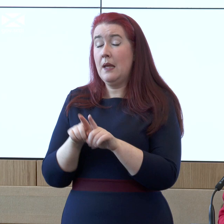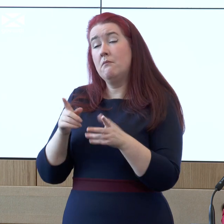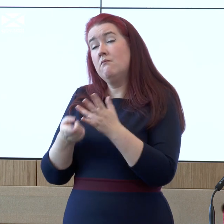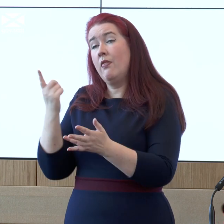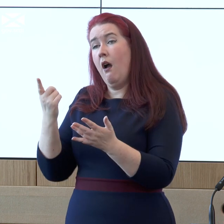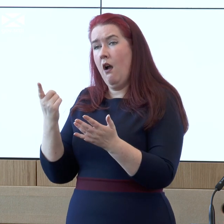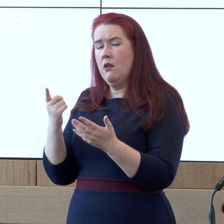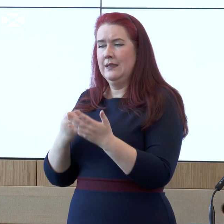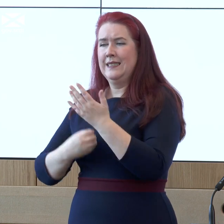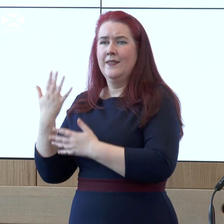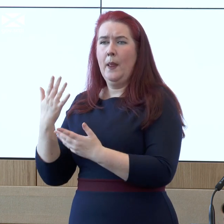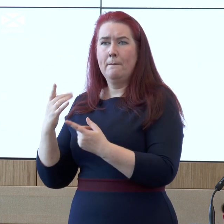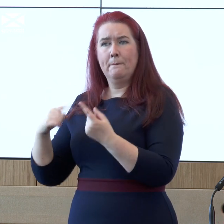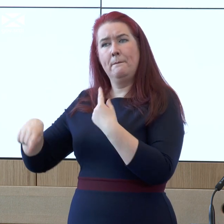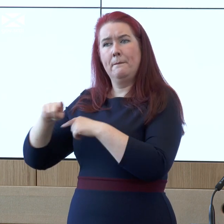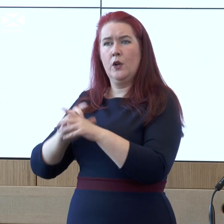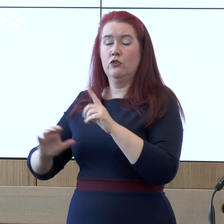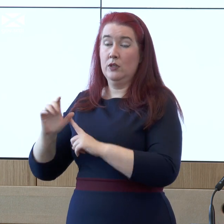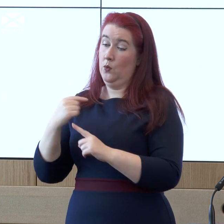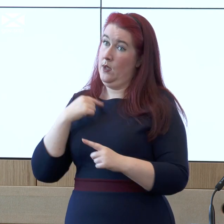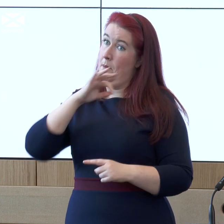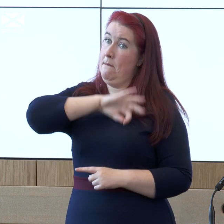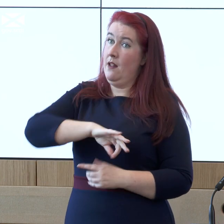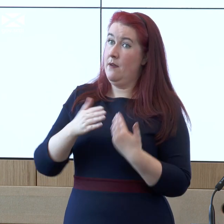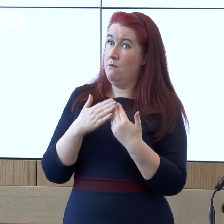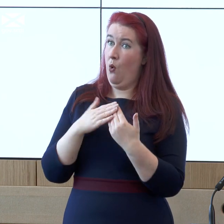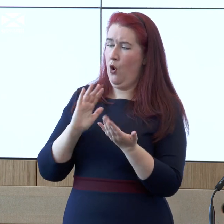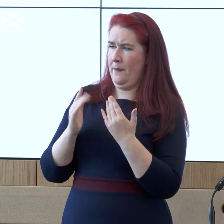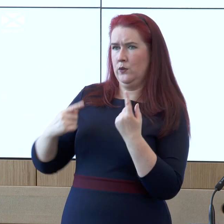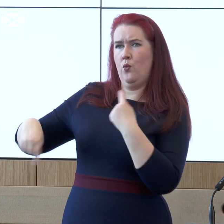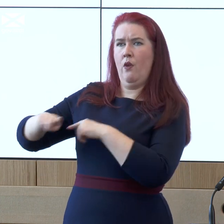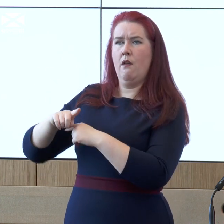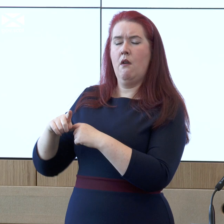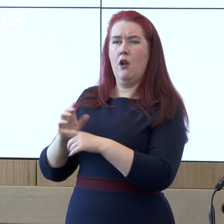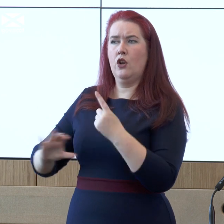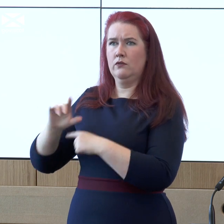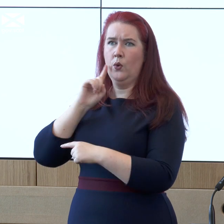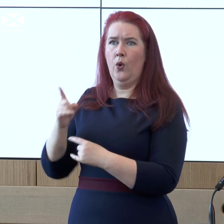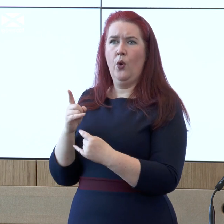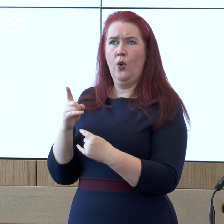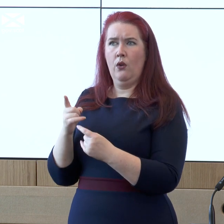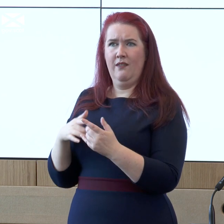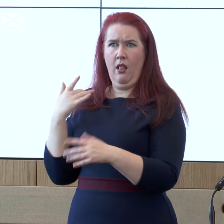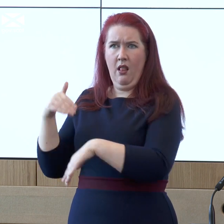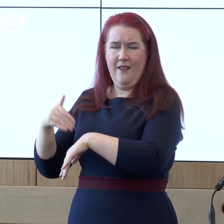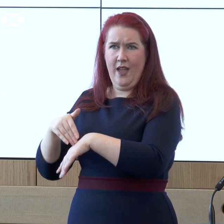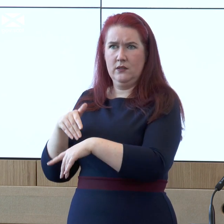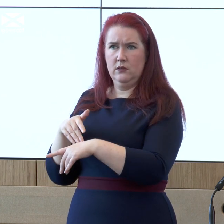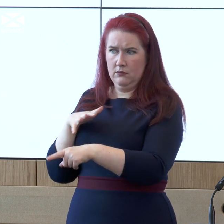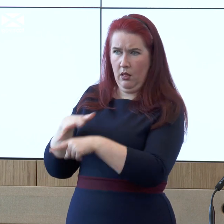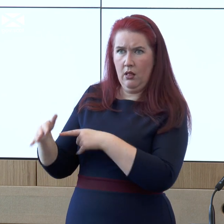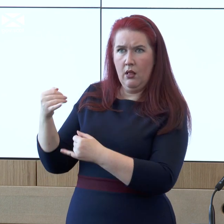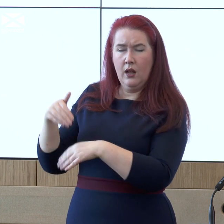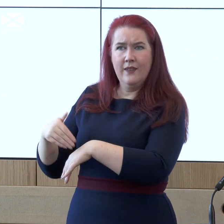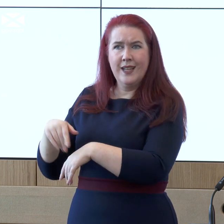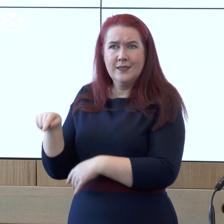more than those countries that are now facing and experiencing the worst impacts of the climate crisis.